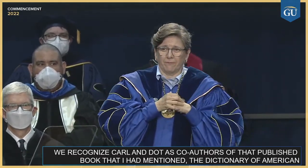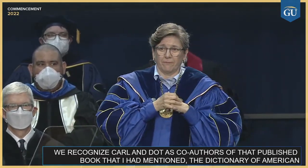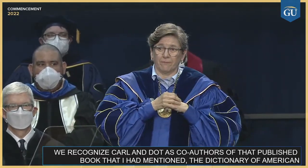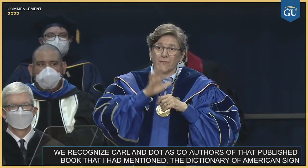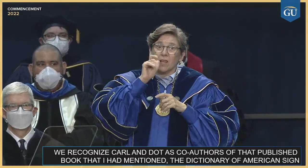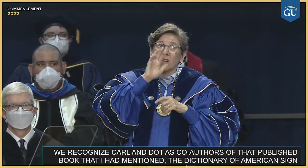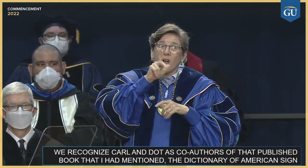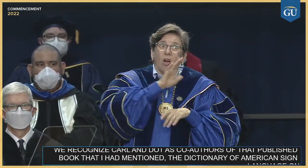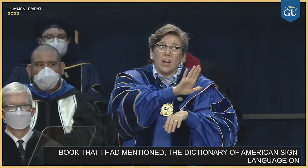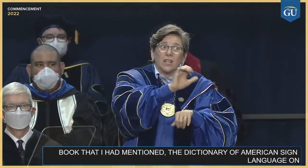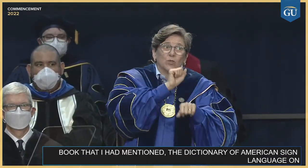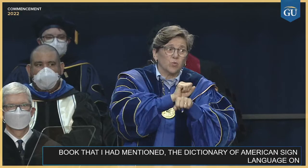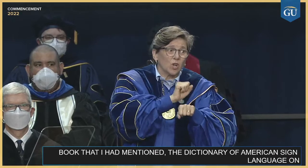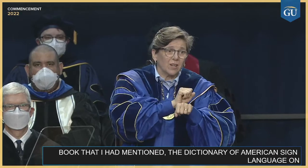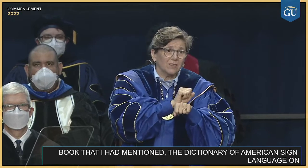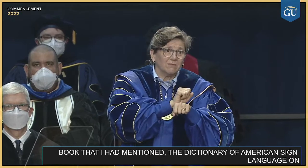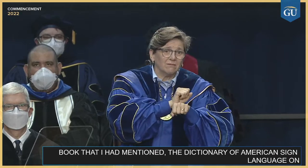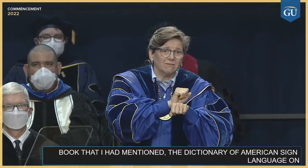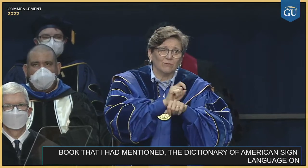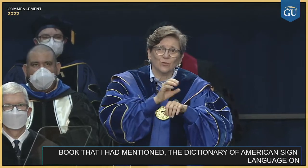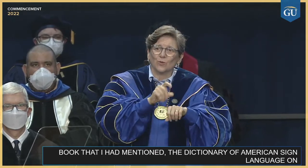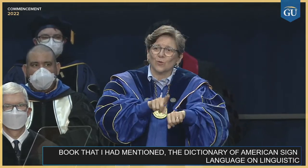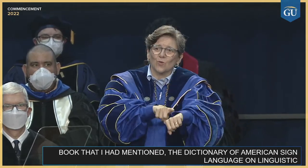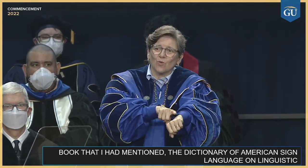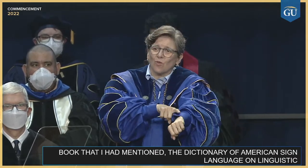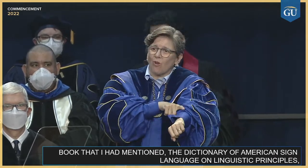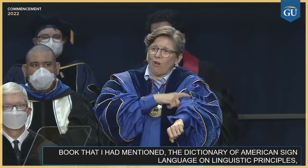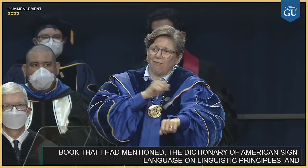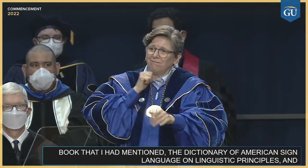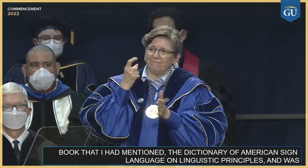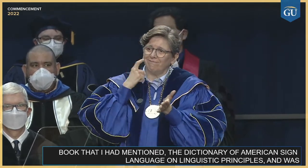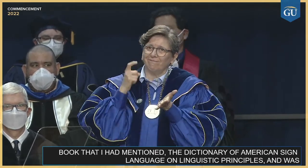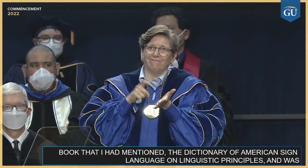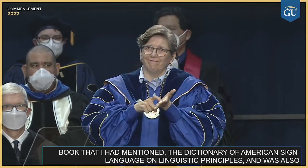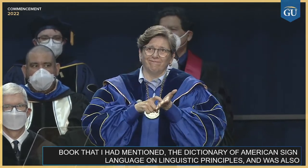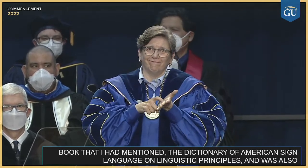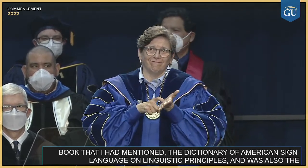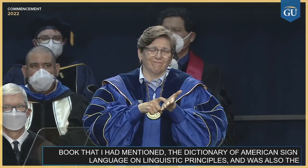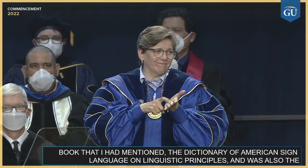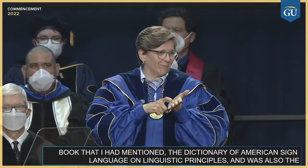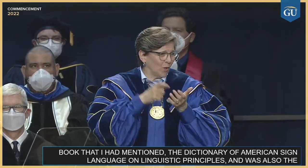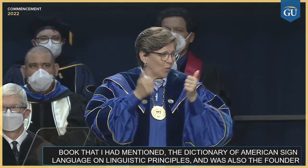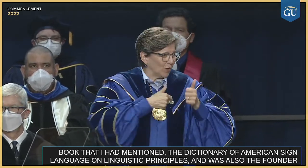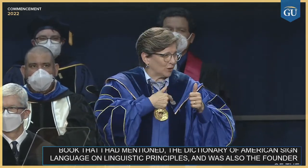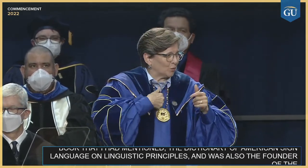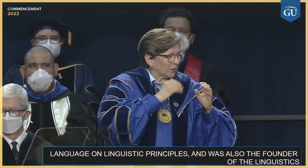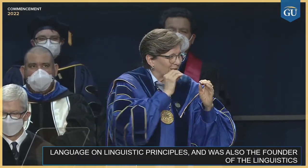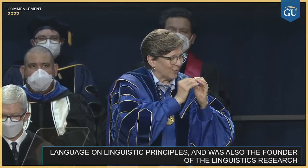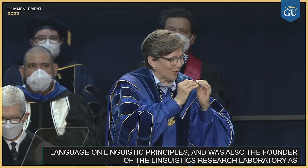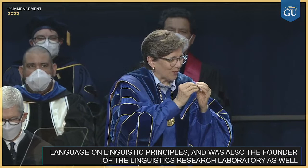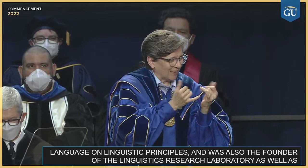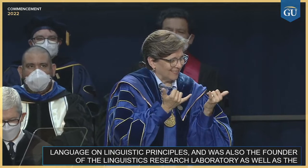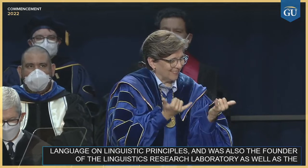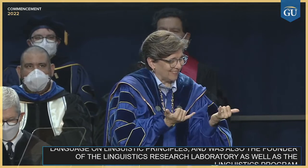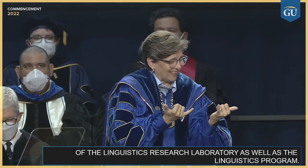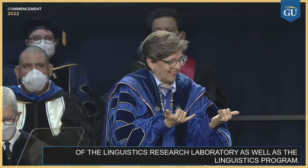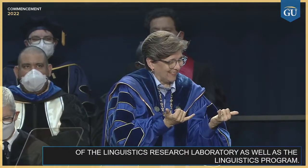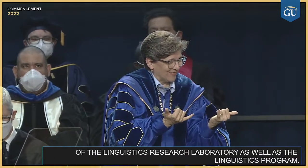Research Laboratory, as well as the Linguistics Program. Carl's work, Too Long Unrecognized, which we